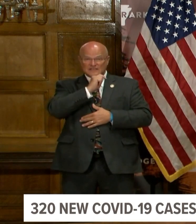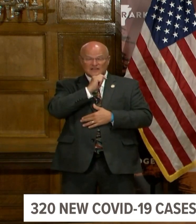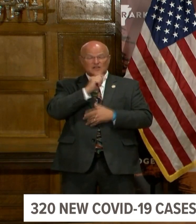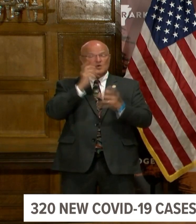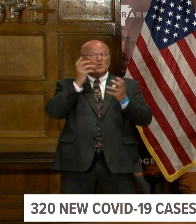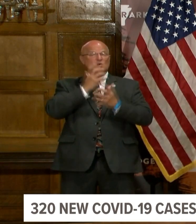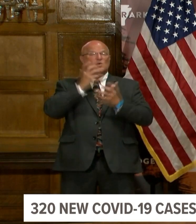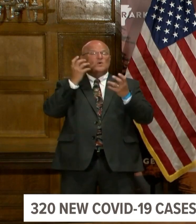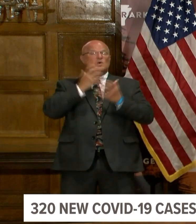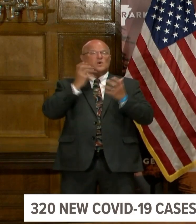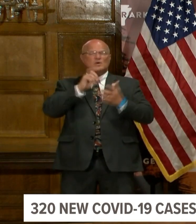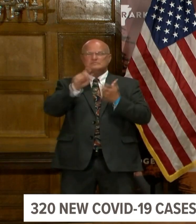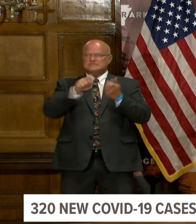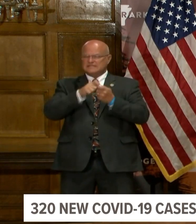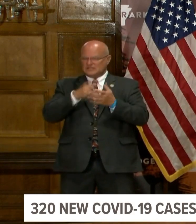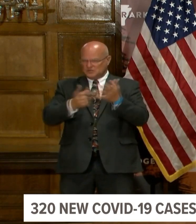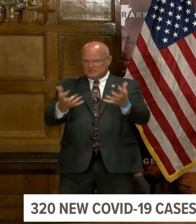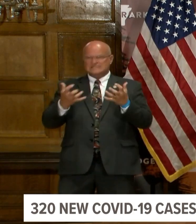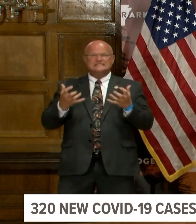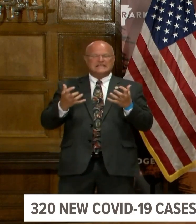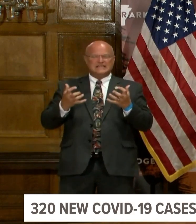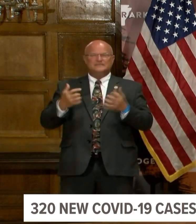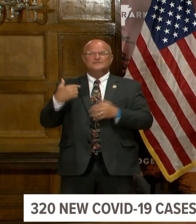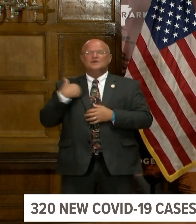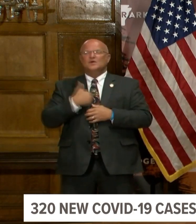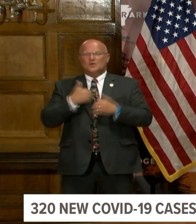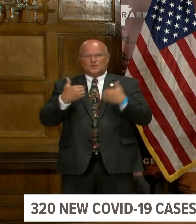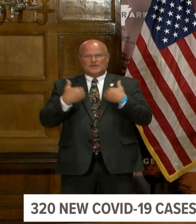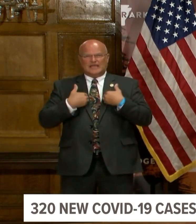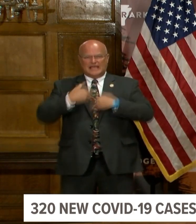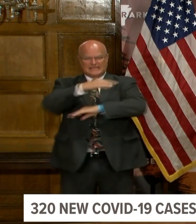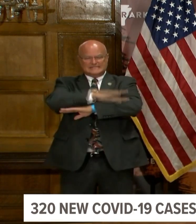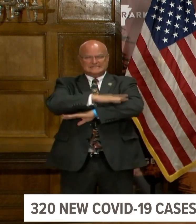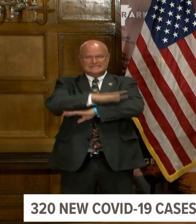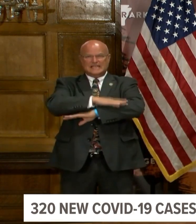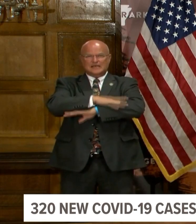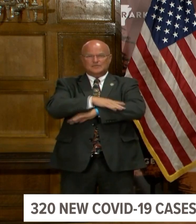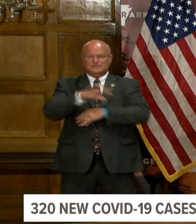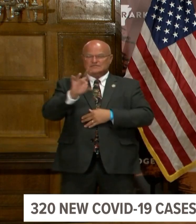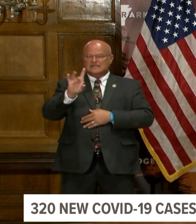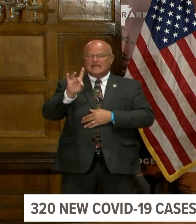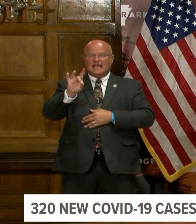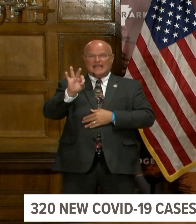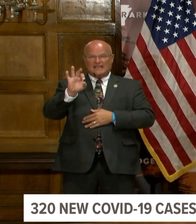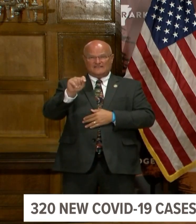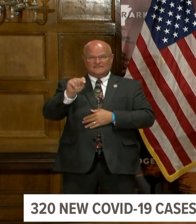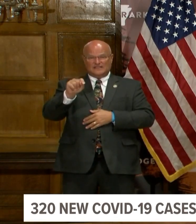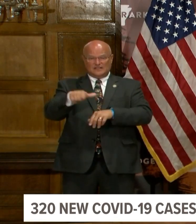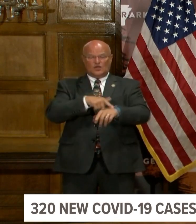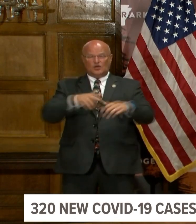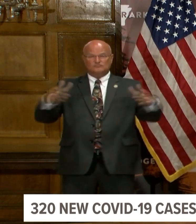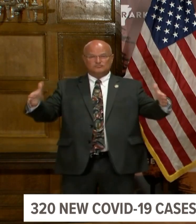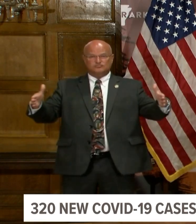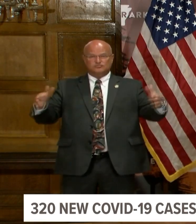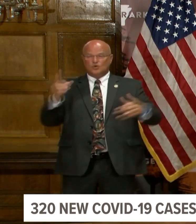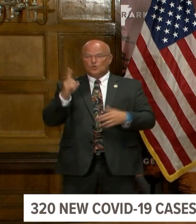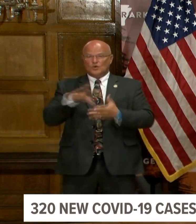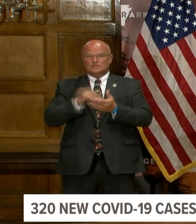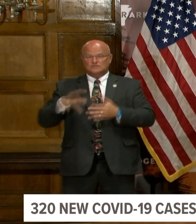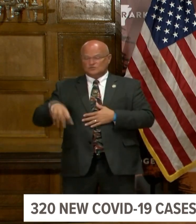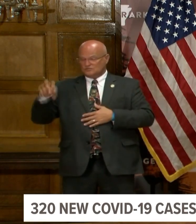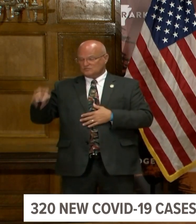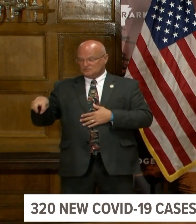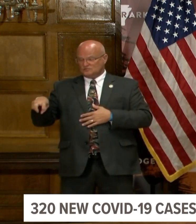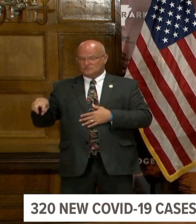was exactly as you would want to see it, Governor. We had tables that were 8 feet long. You had a student on one end of